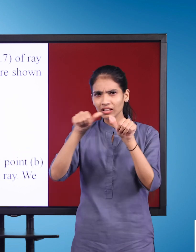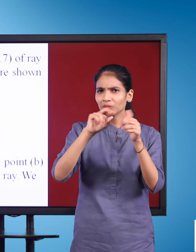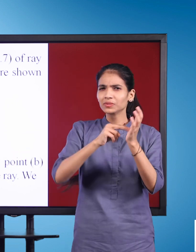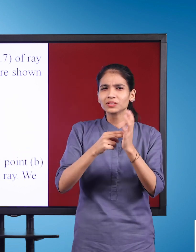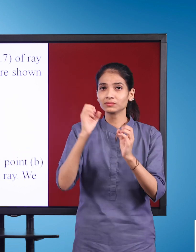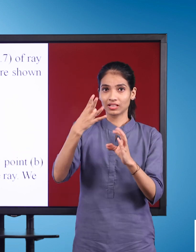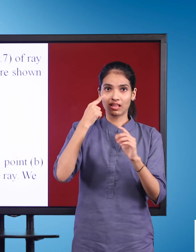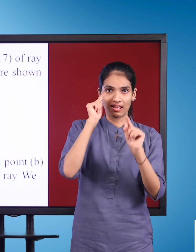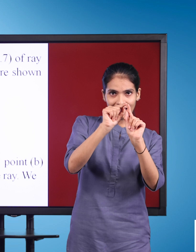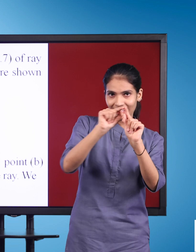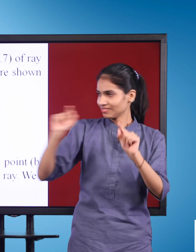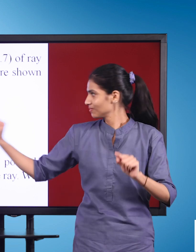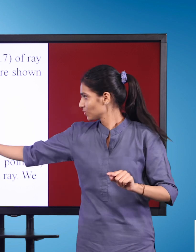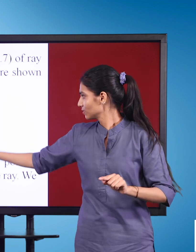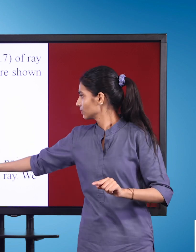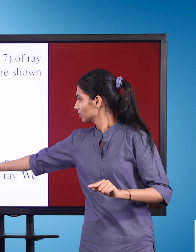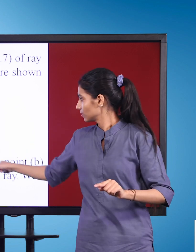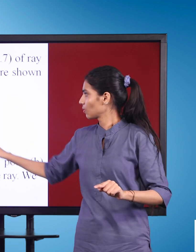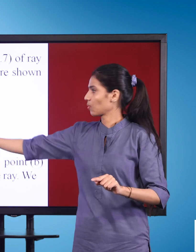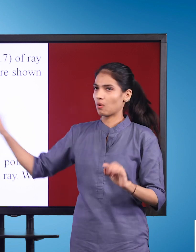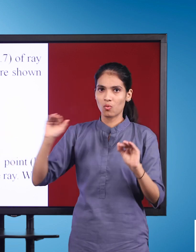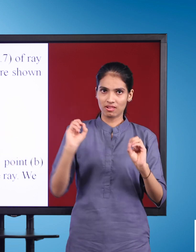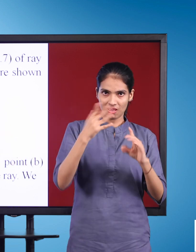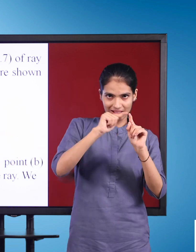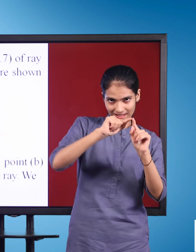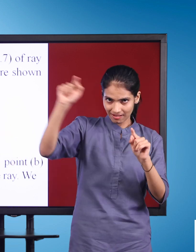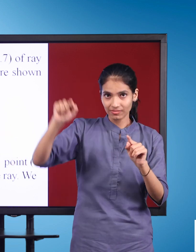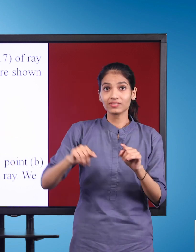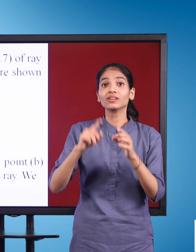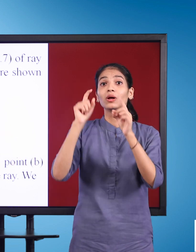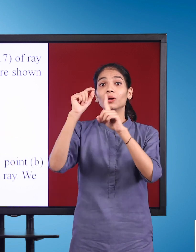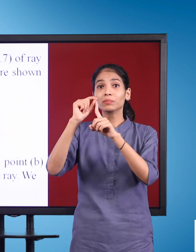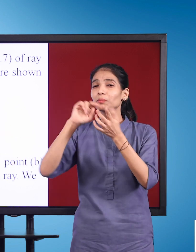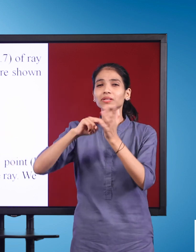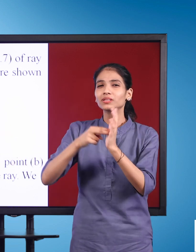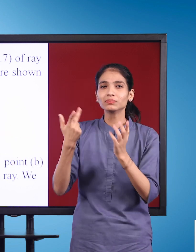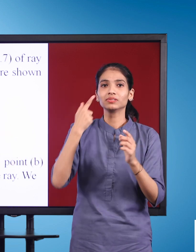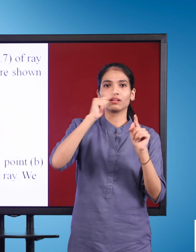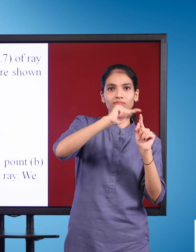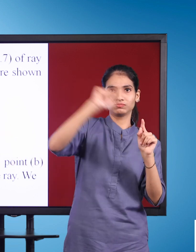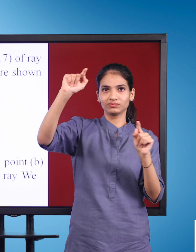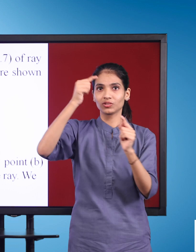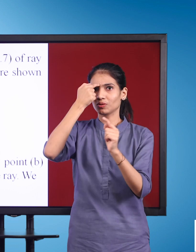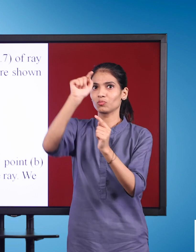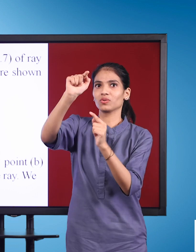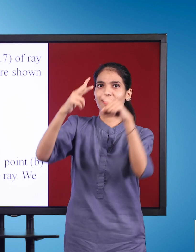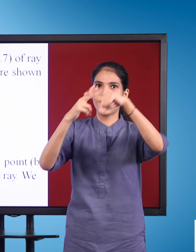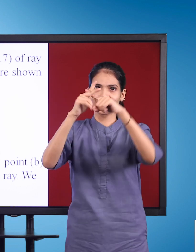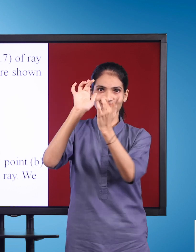ray. They are A, the starting point, B, P, a point on the path